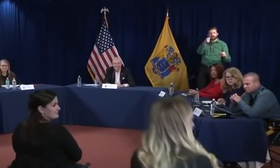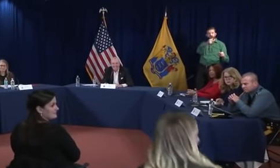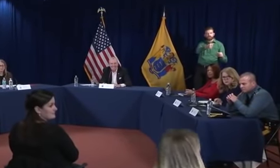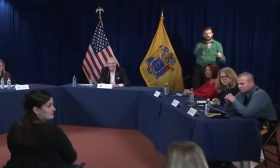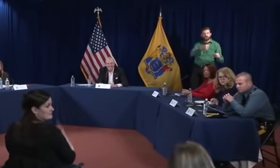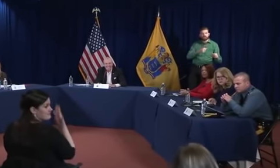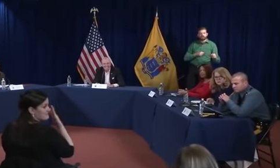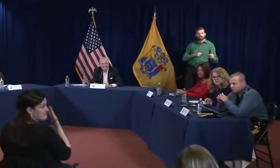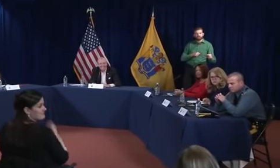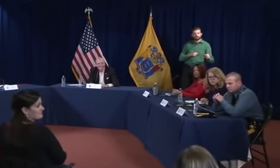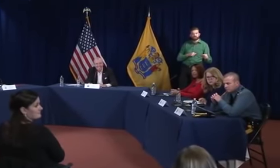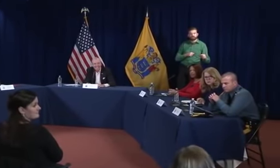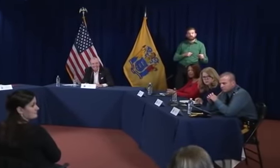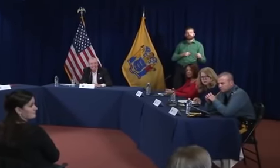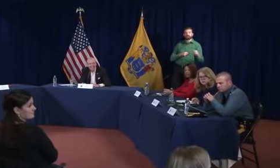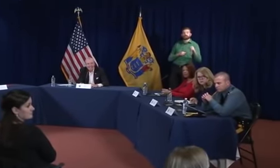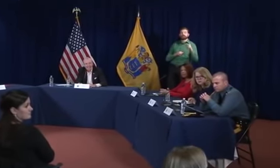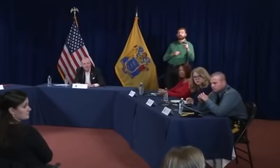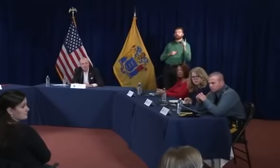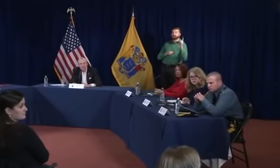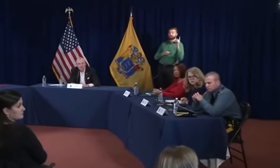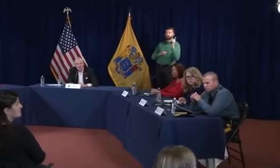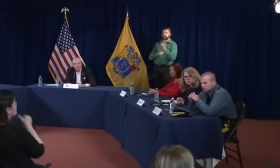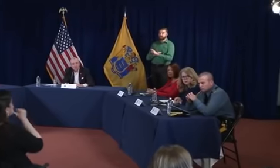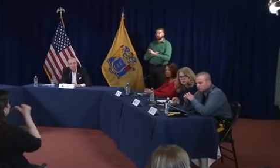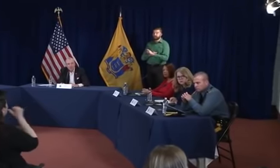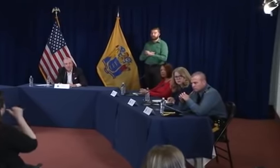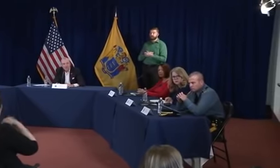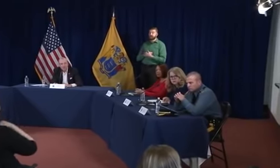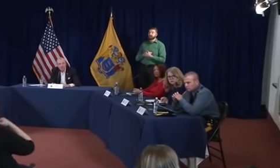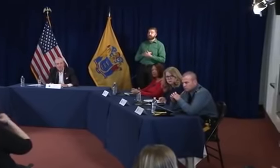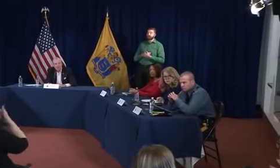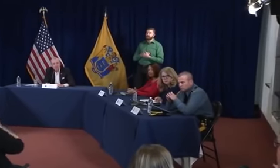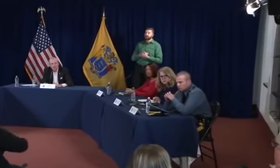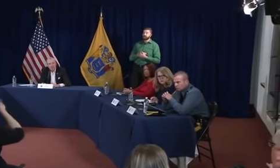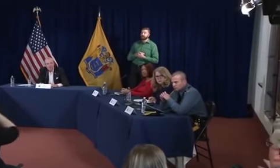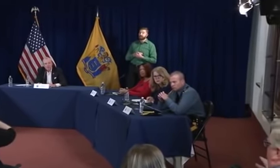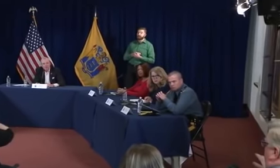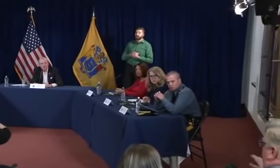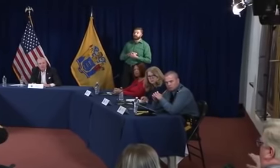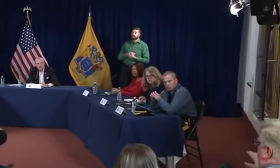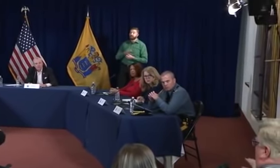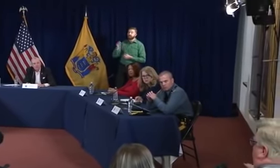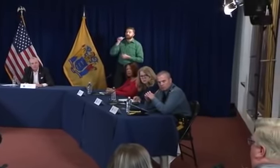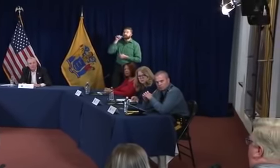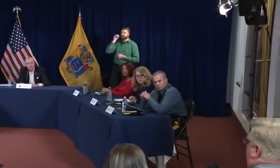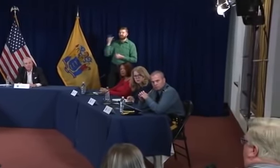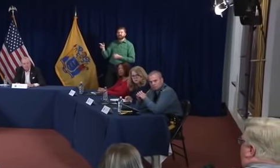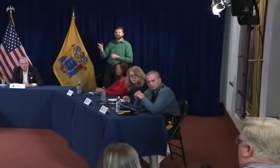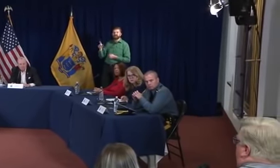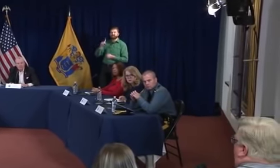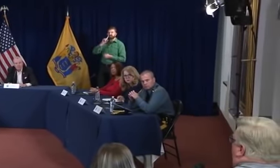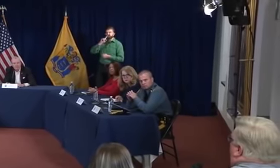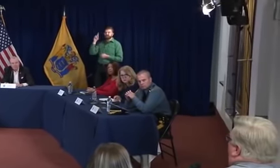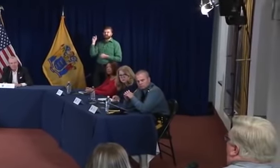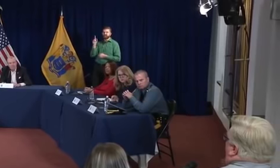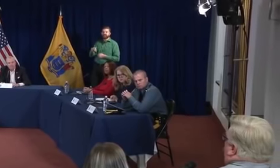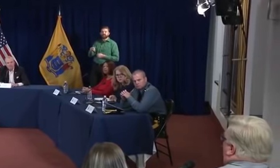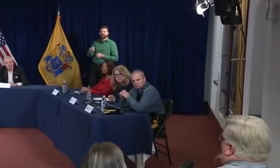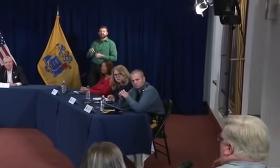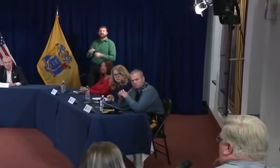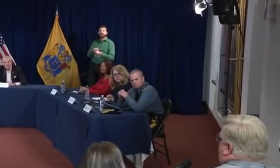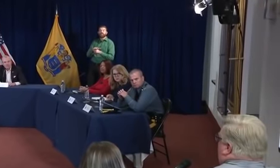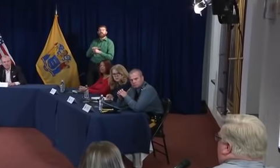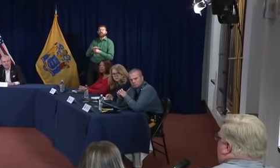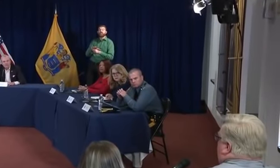Thank you, Alex. Yesterday's action with the executive order telling locals and counties to comply generally with the state order. Are